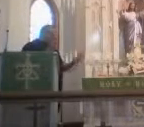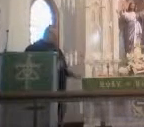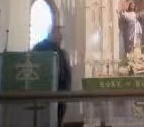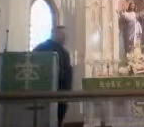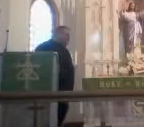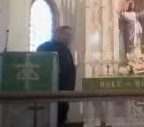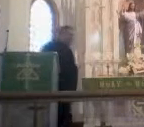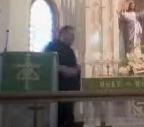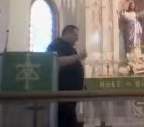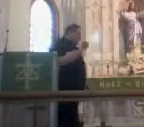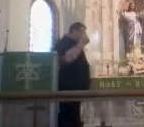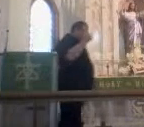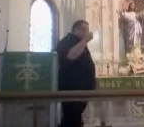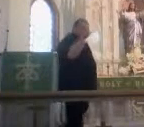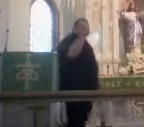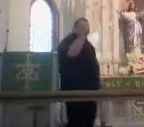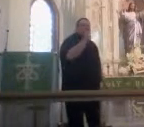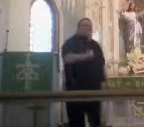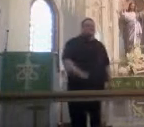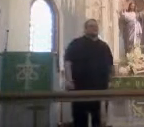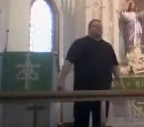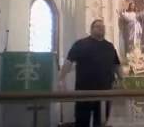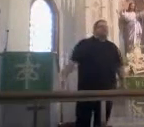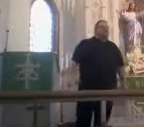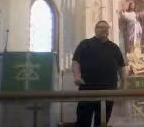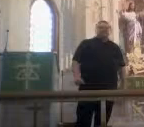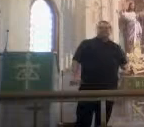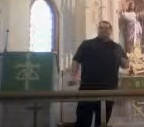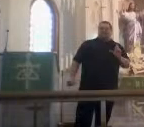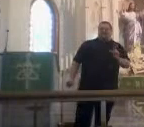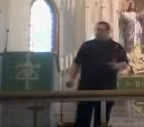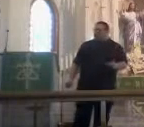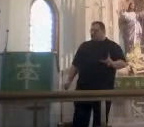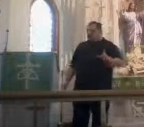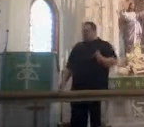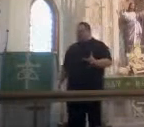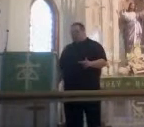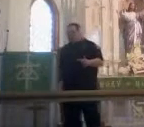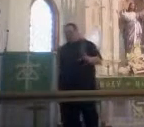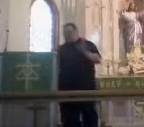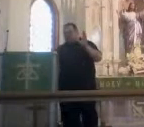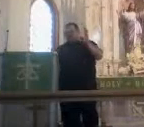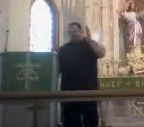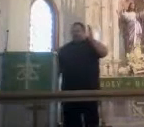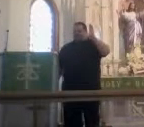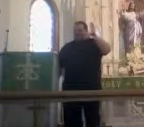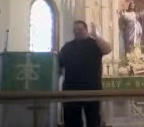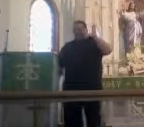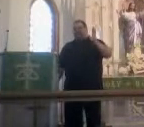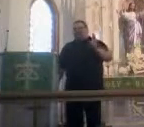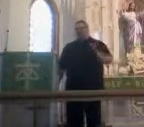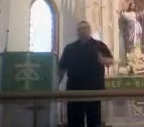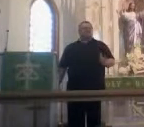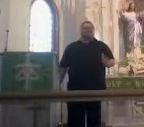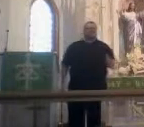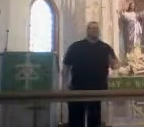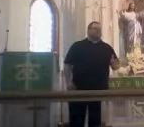and here's the hope. God is still here, and He is still in control, and He is not finished with us.